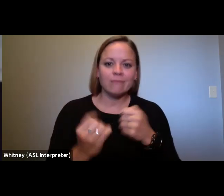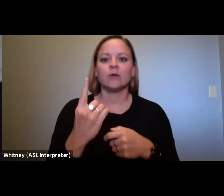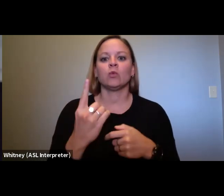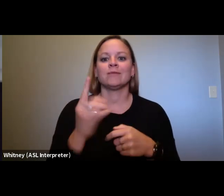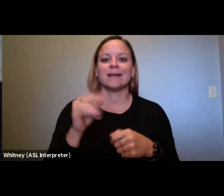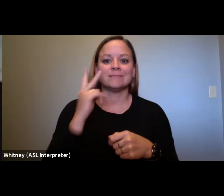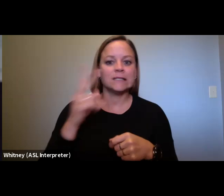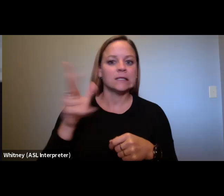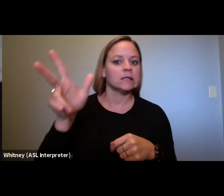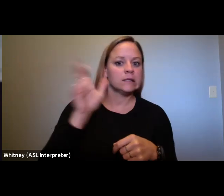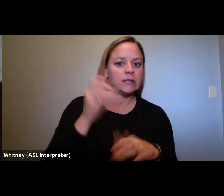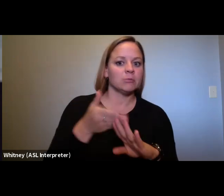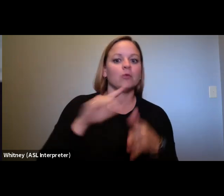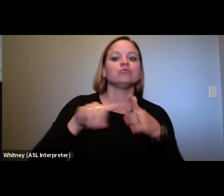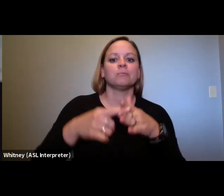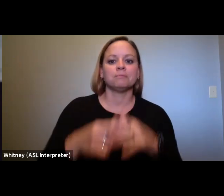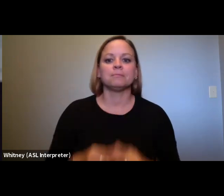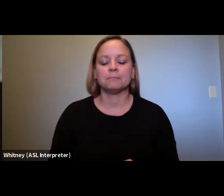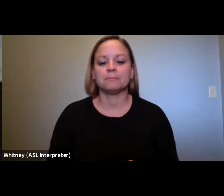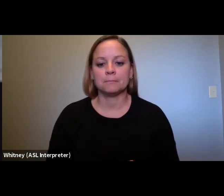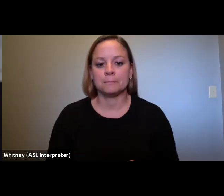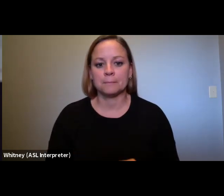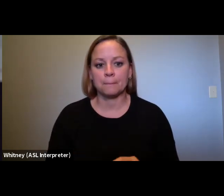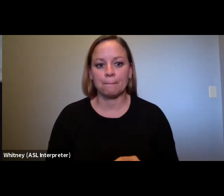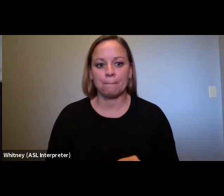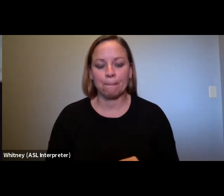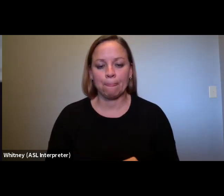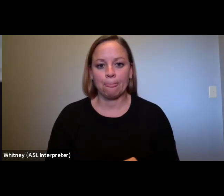see and hear us before we start any content.